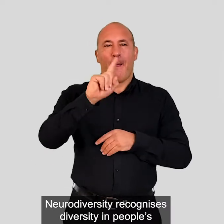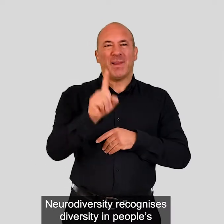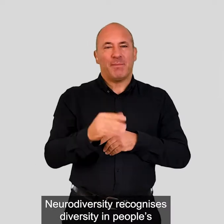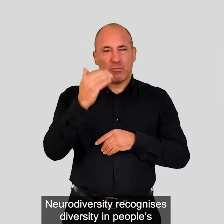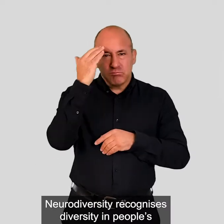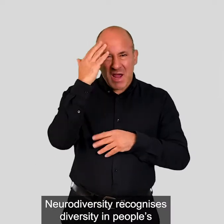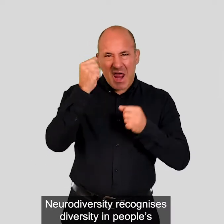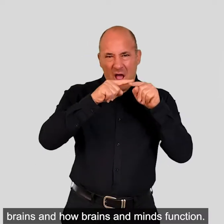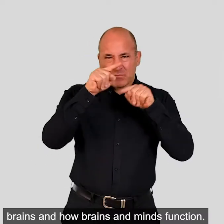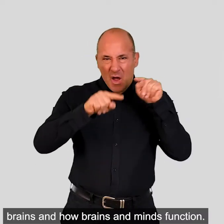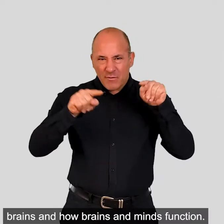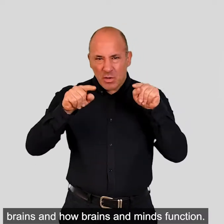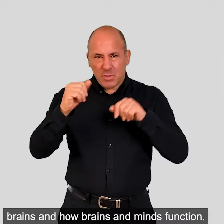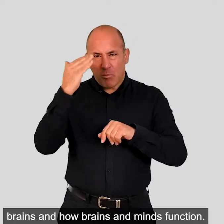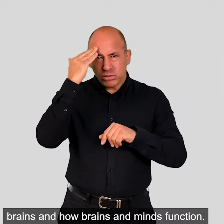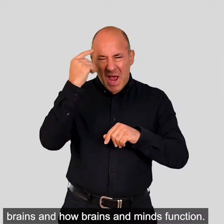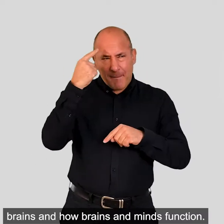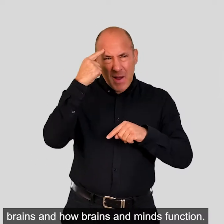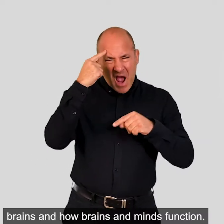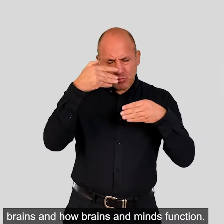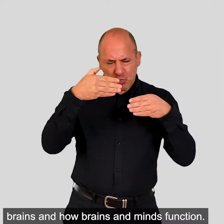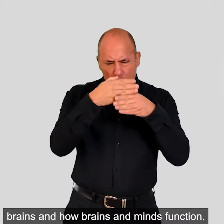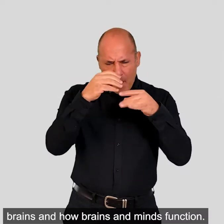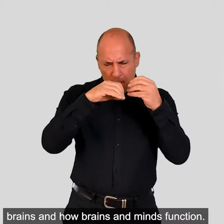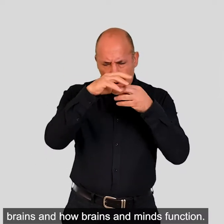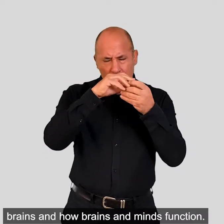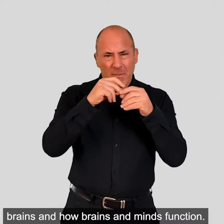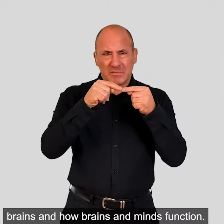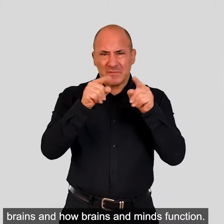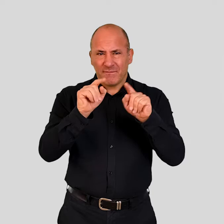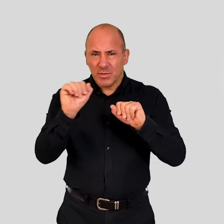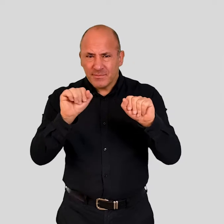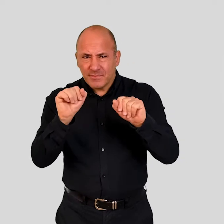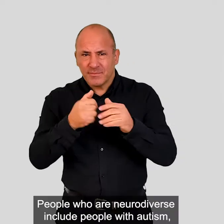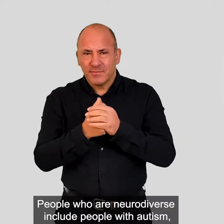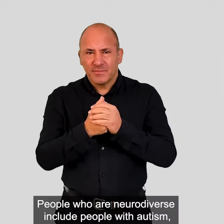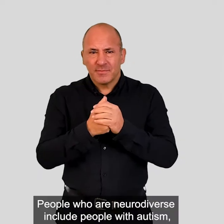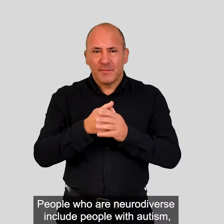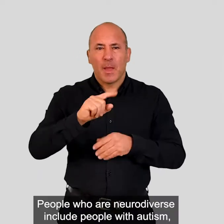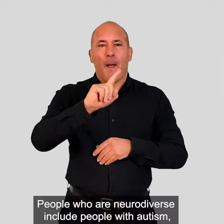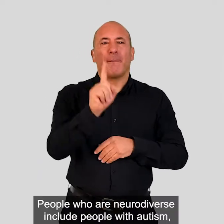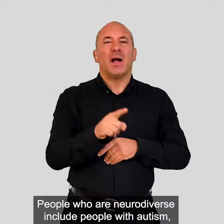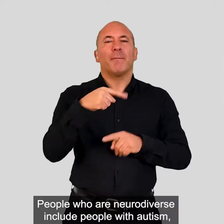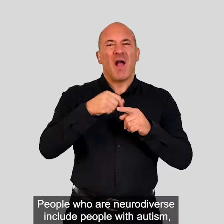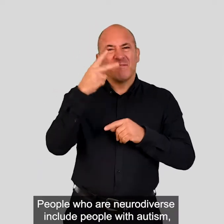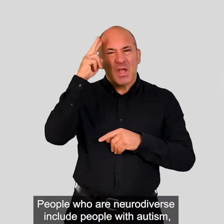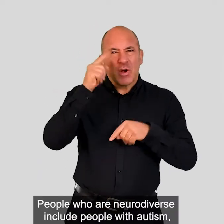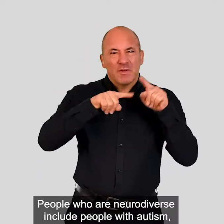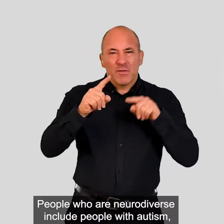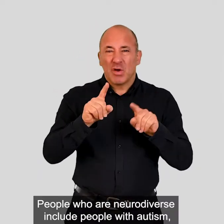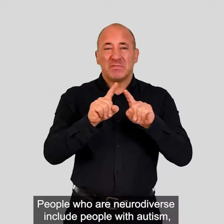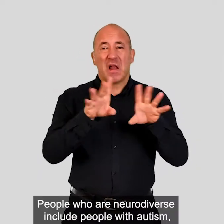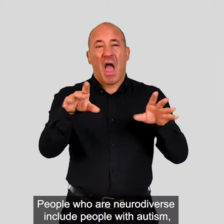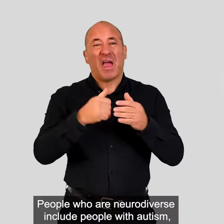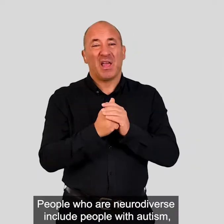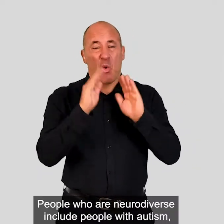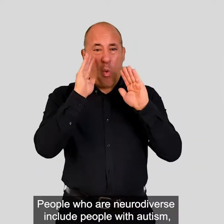diversity in people's brains and how brains and minds function. People who are neurodiverse include people with